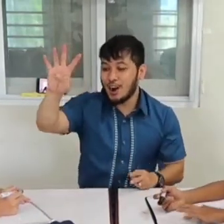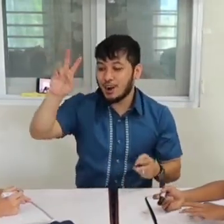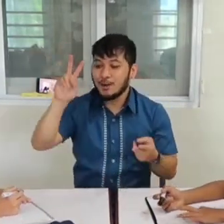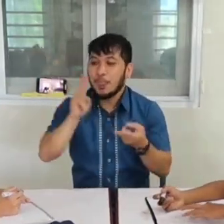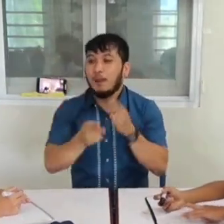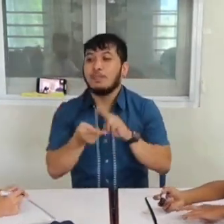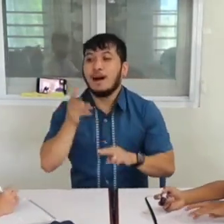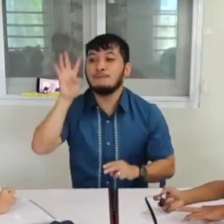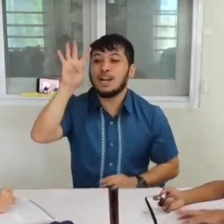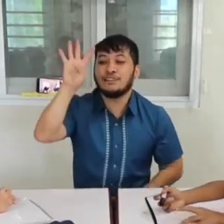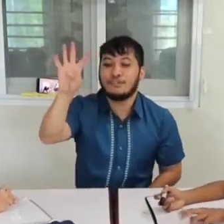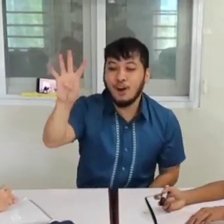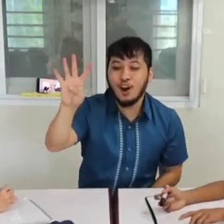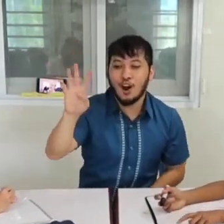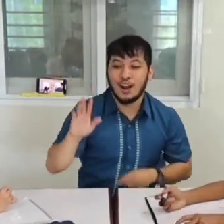Number four.